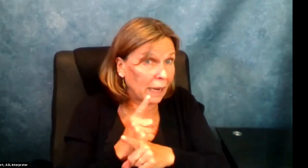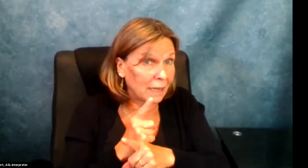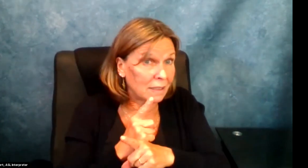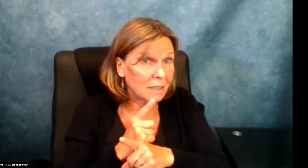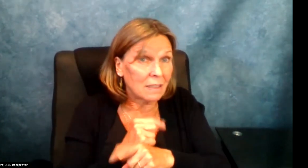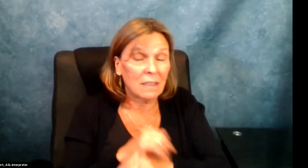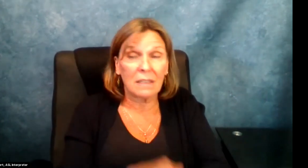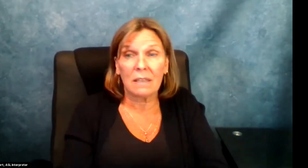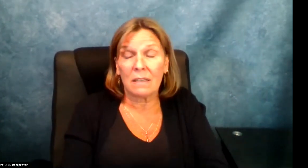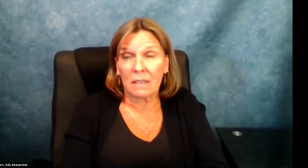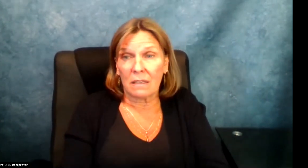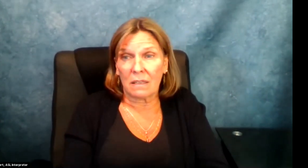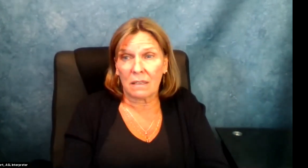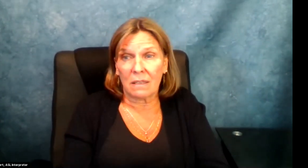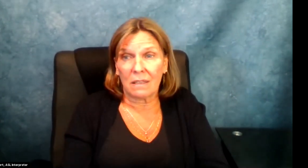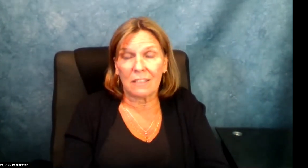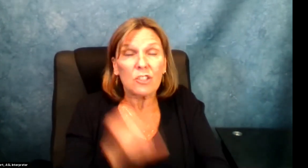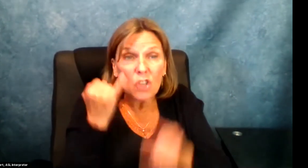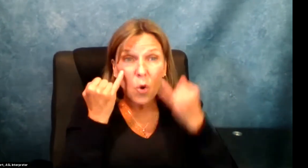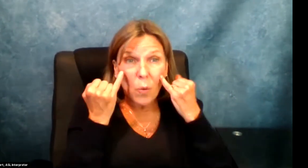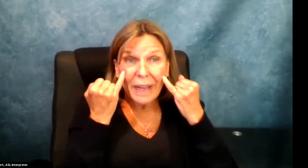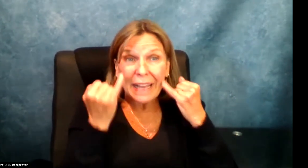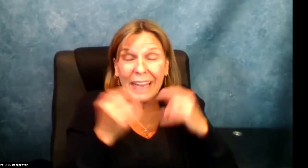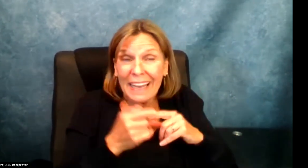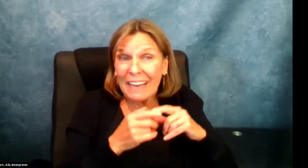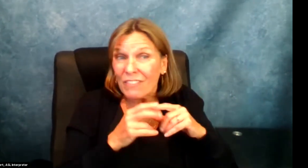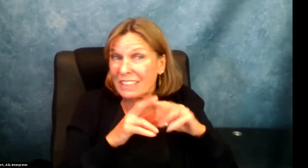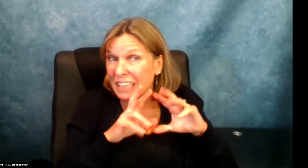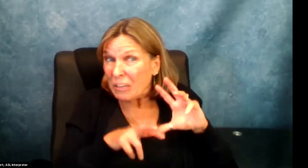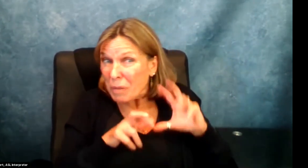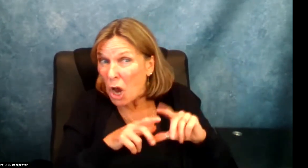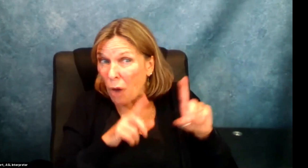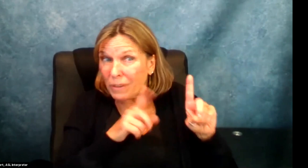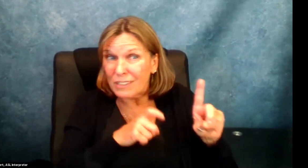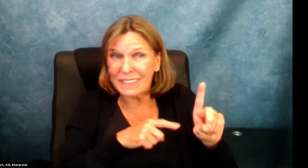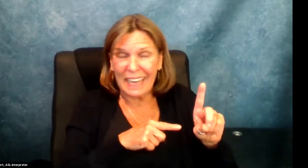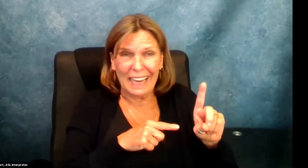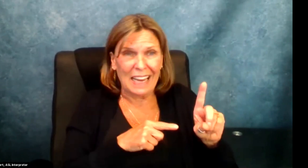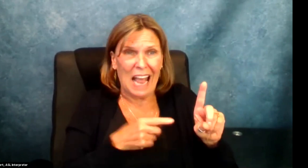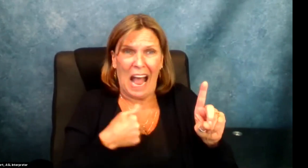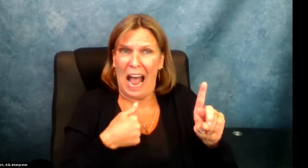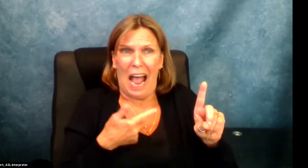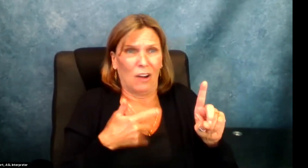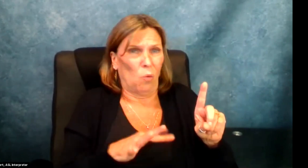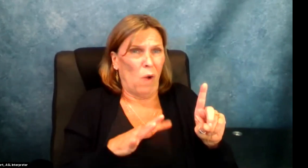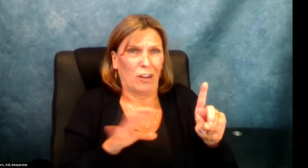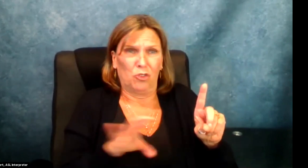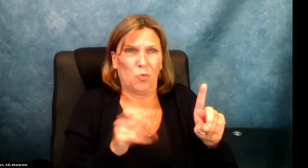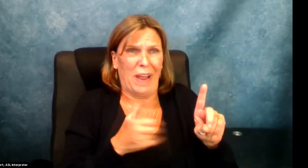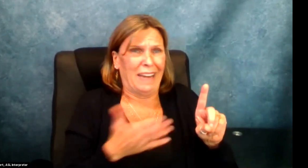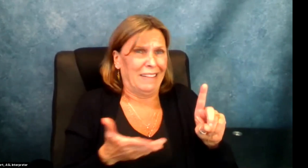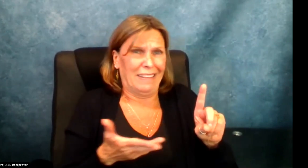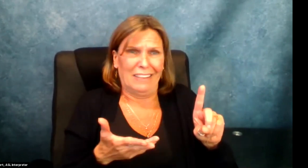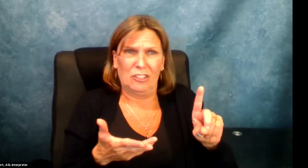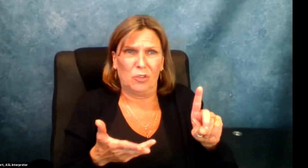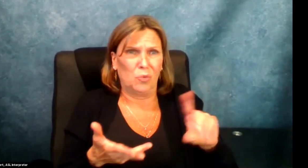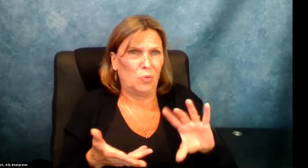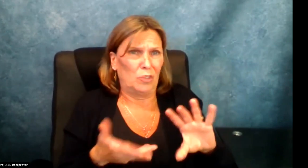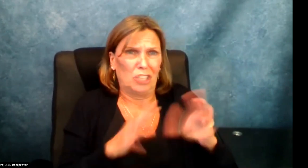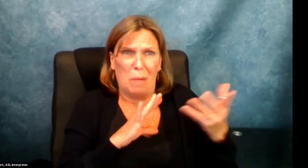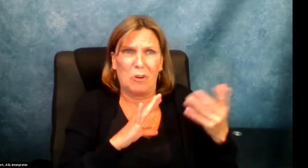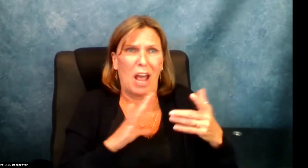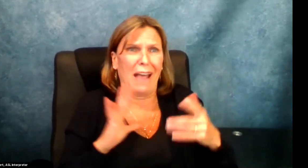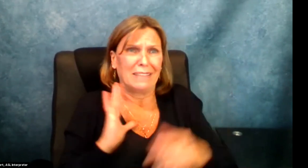if it's going to be awkward, say, we don't want to do anything that might jeopardize her ability to